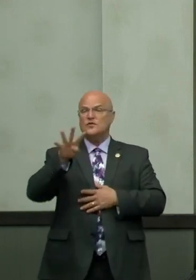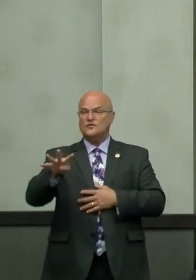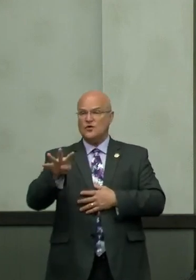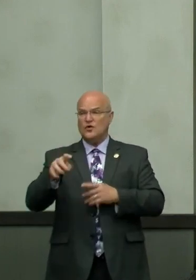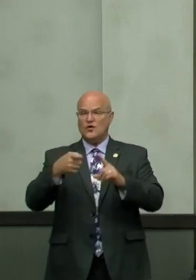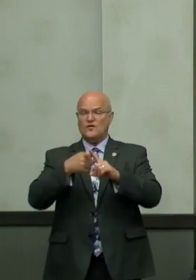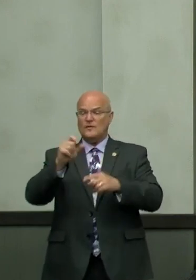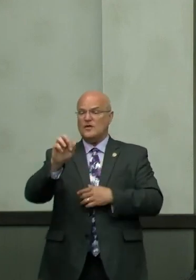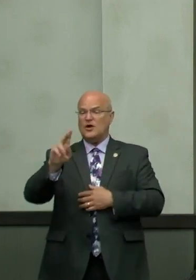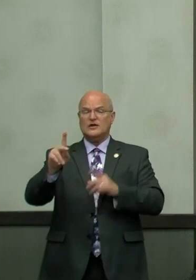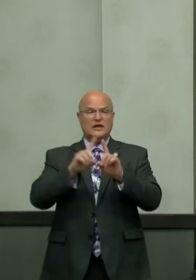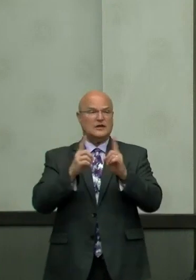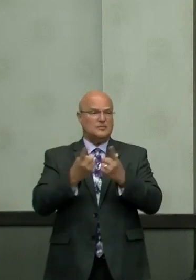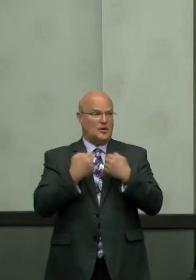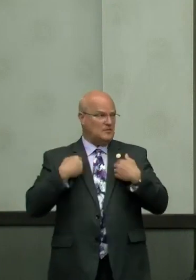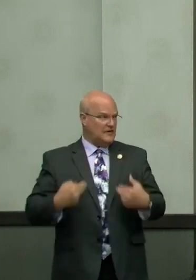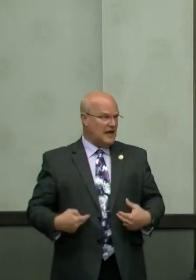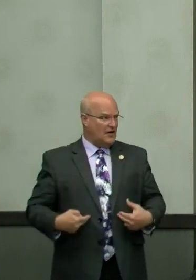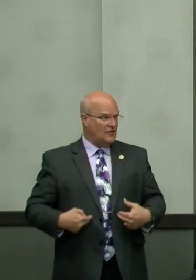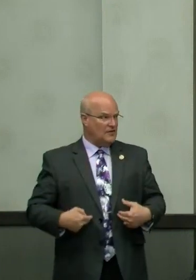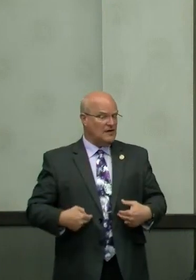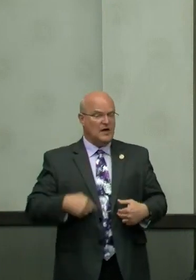were from the Arkansas Department of Health.